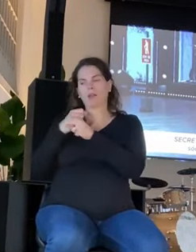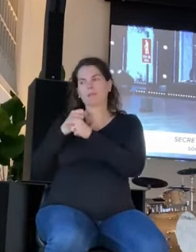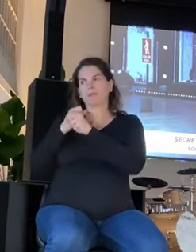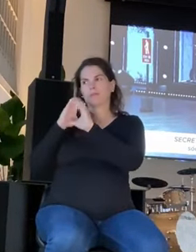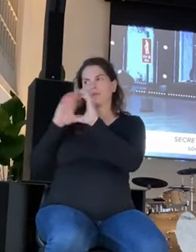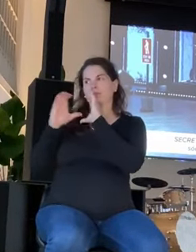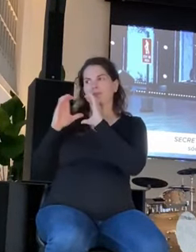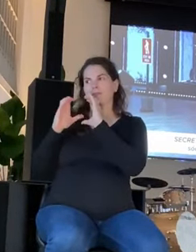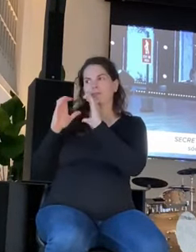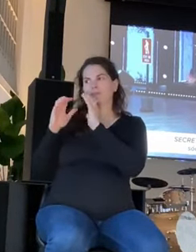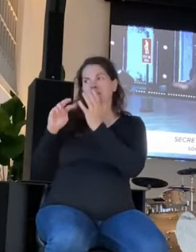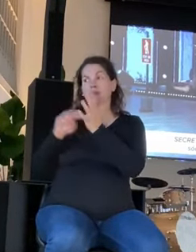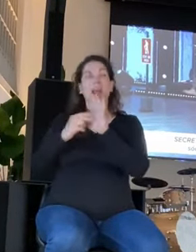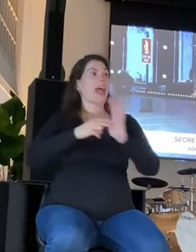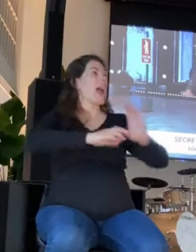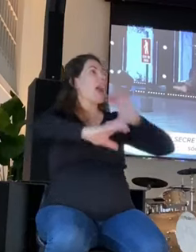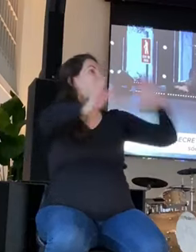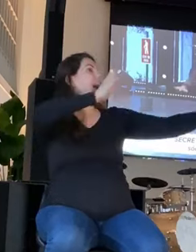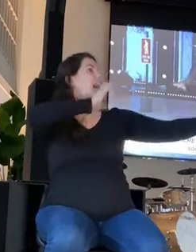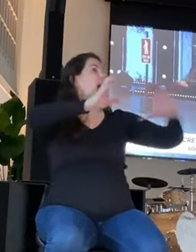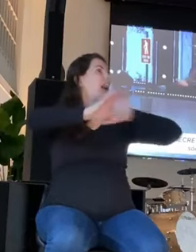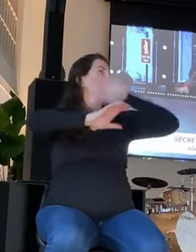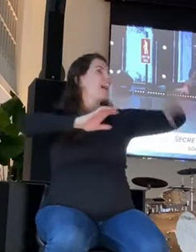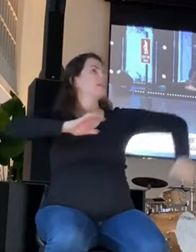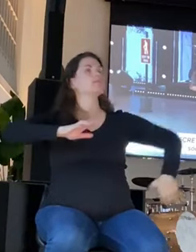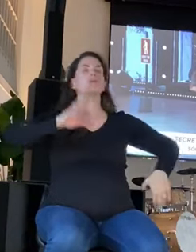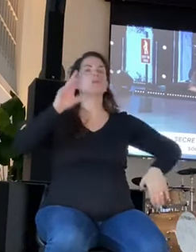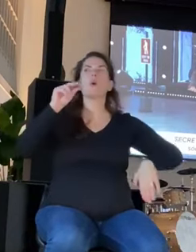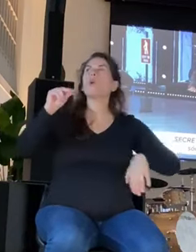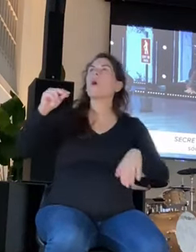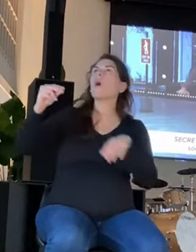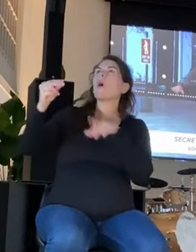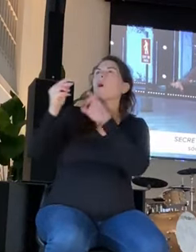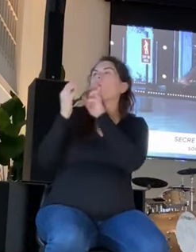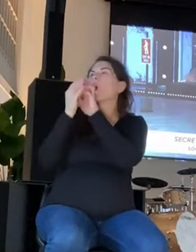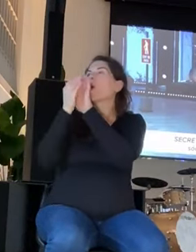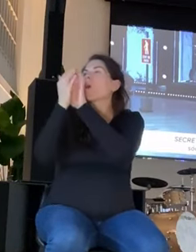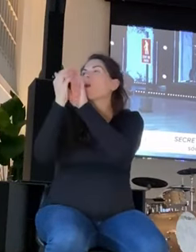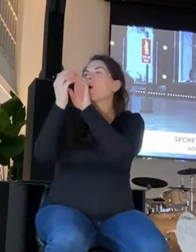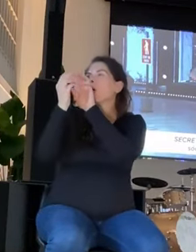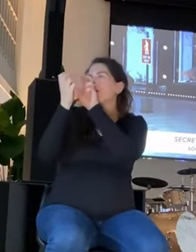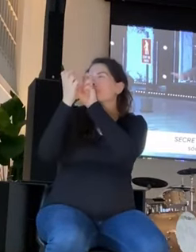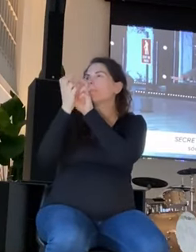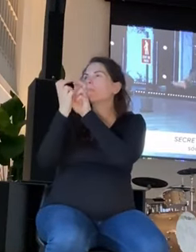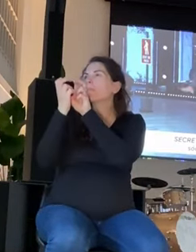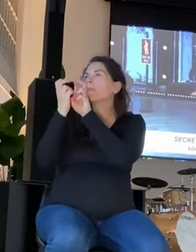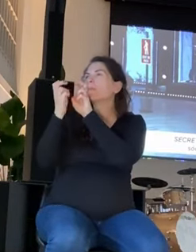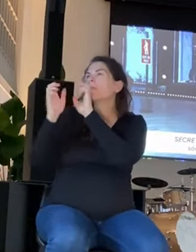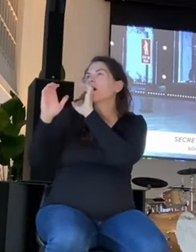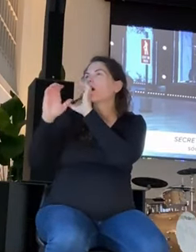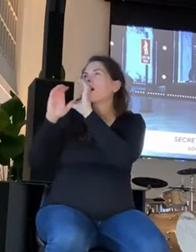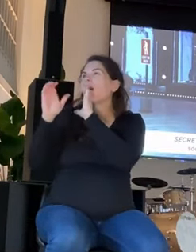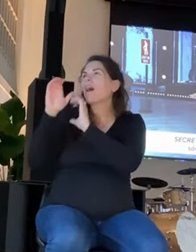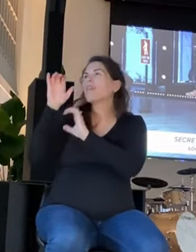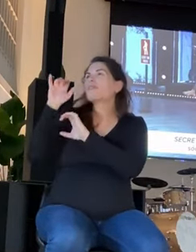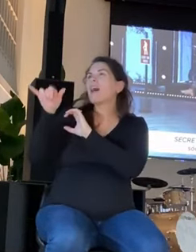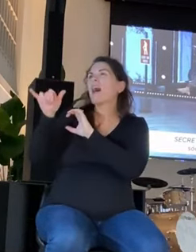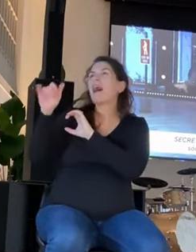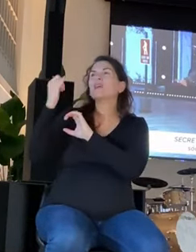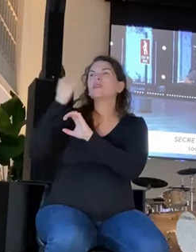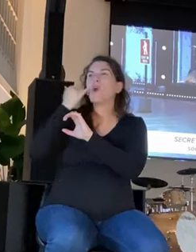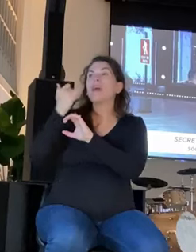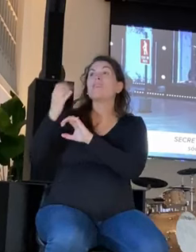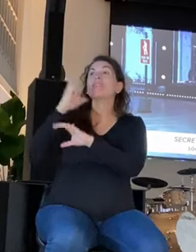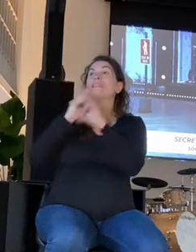conversation. A cushion or a couch where you sit down as a circle of friends. That's what that means. So for those that fear the